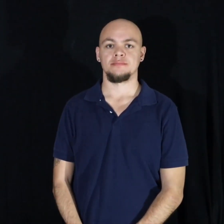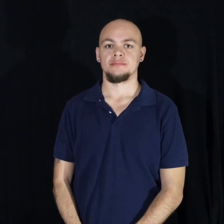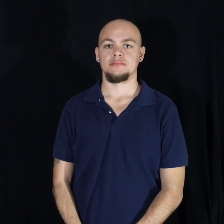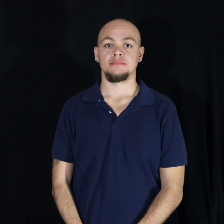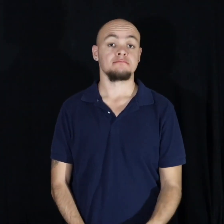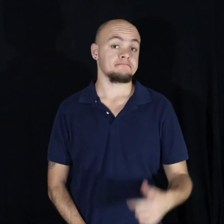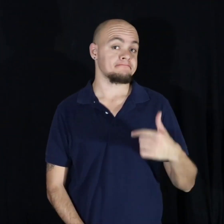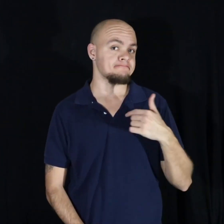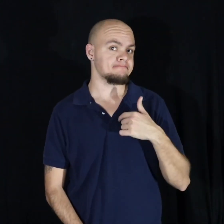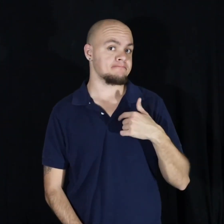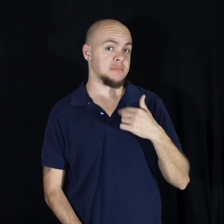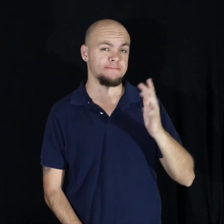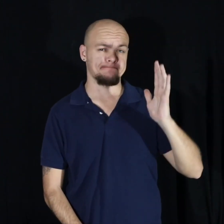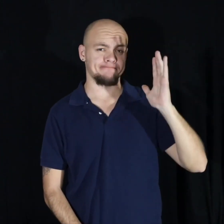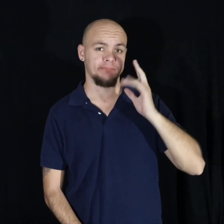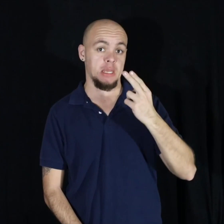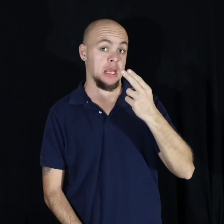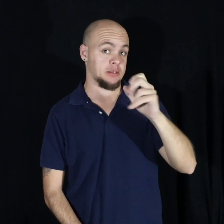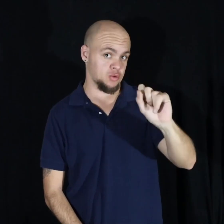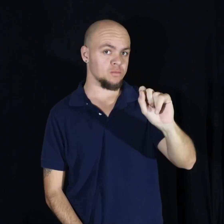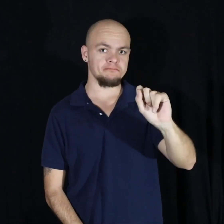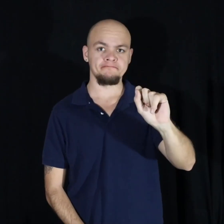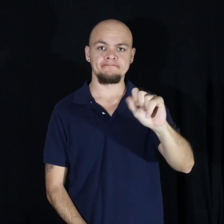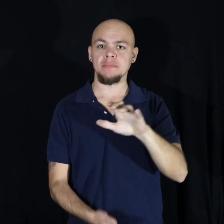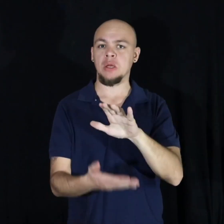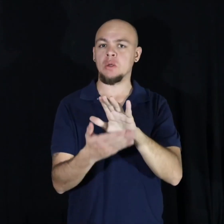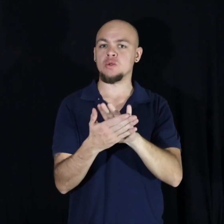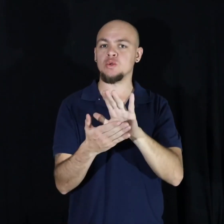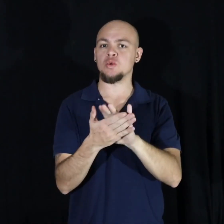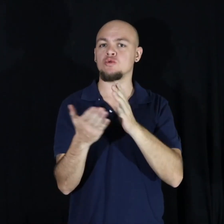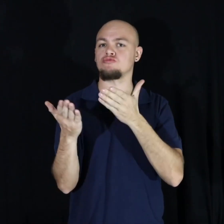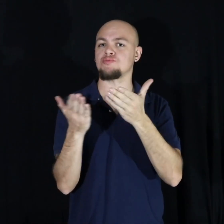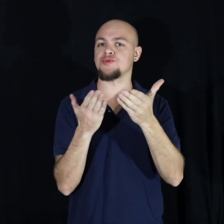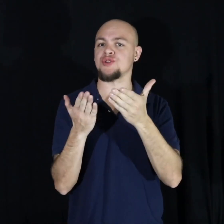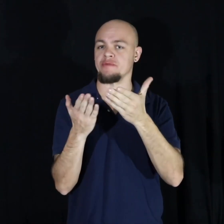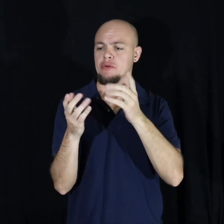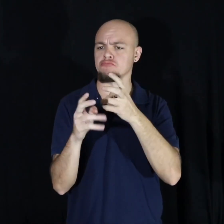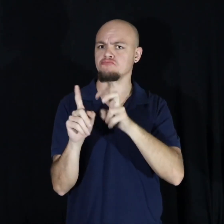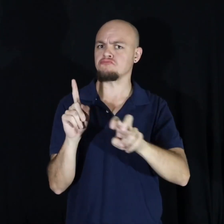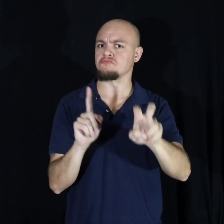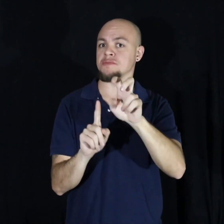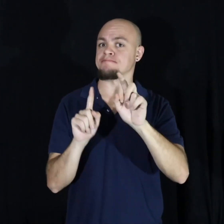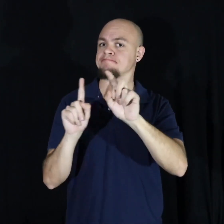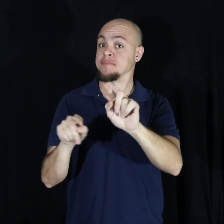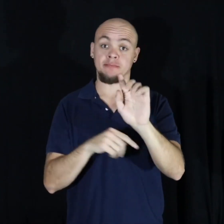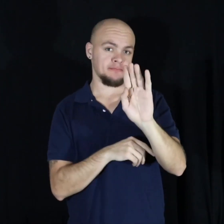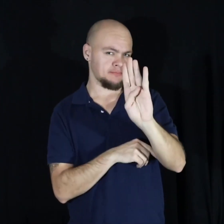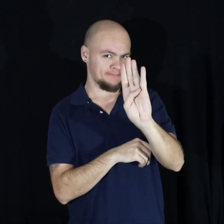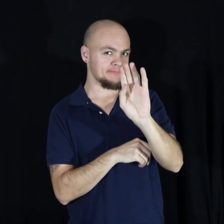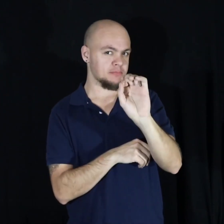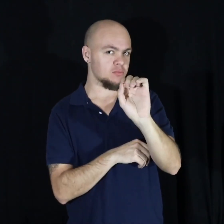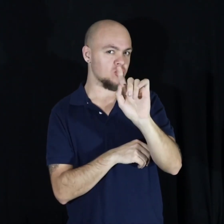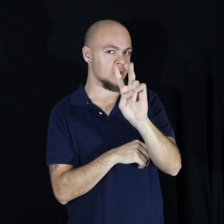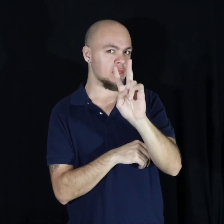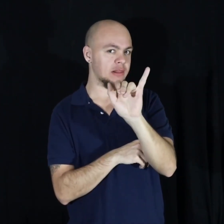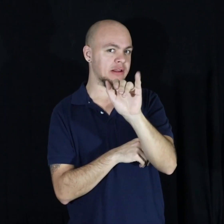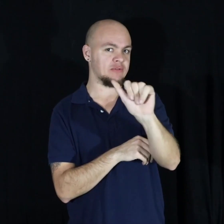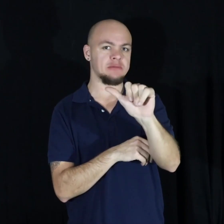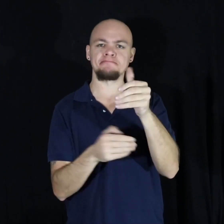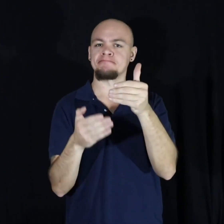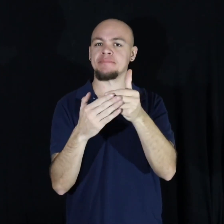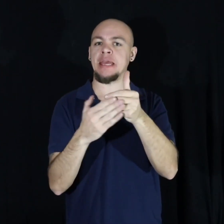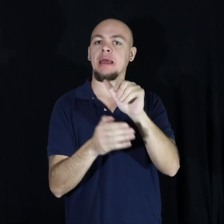When I was in high school, I was lucky enough to go on a school service trip to Bolivia. Because we were in Bolivia and just on the cusp of the